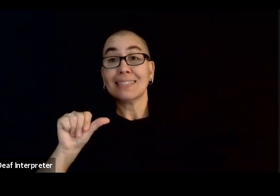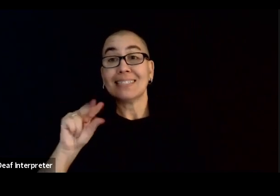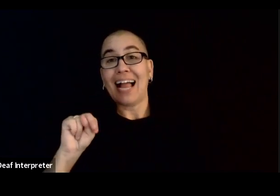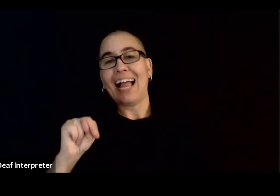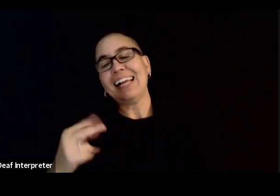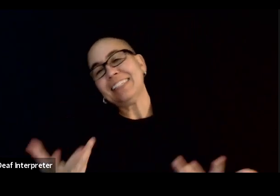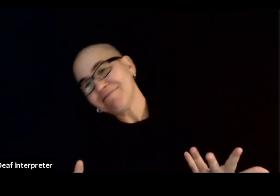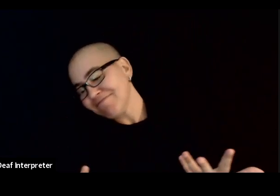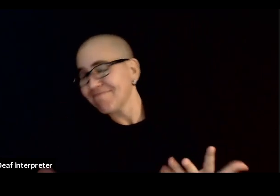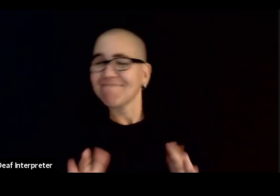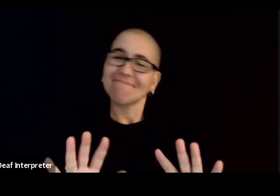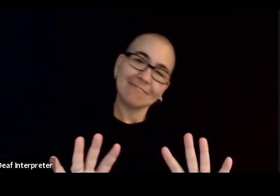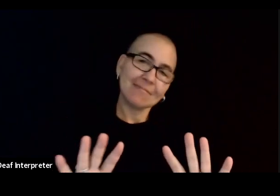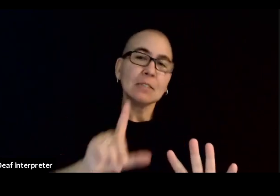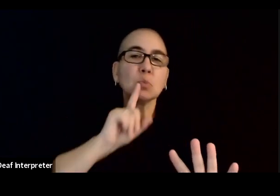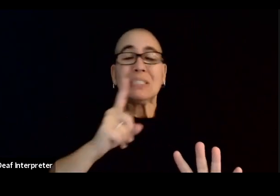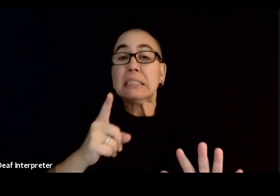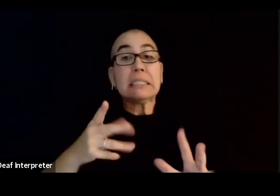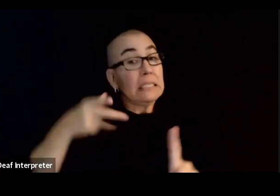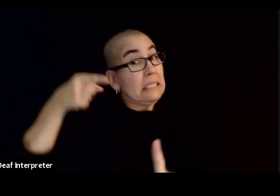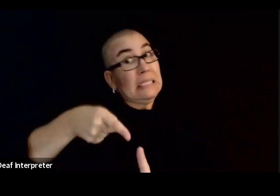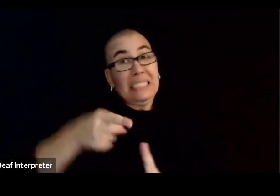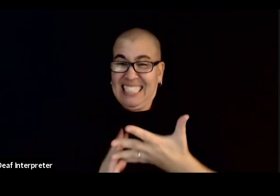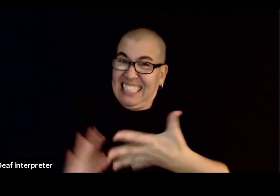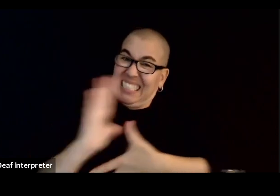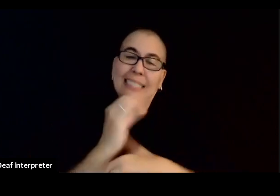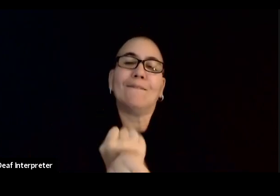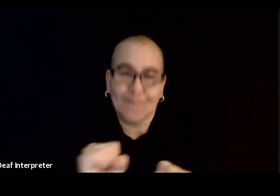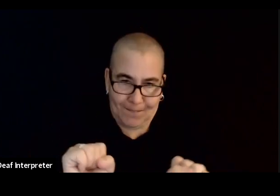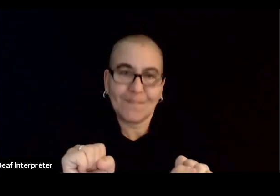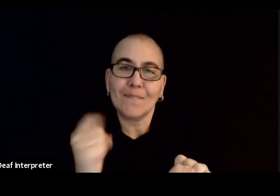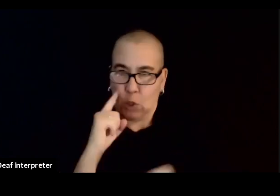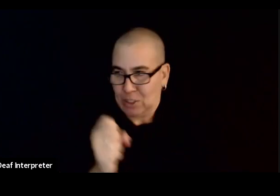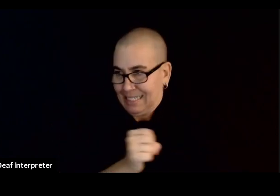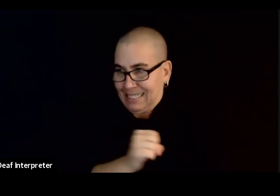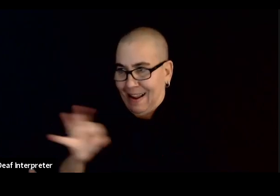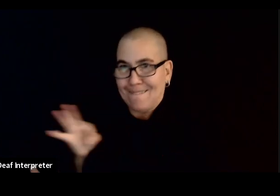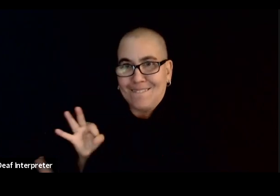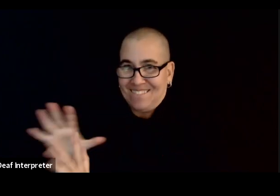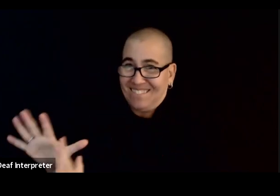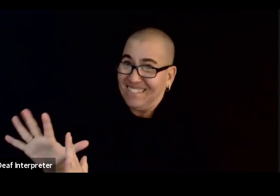staff were, I think, traumatized by many events that they experienced.